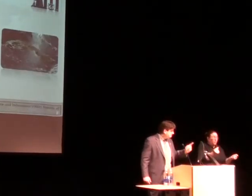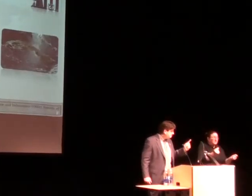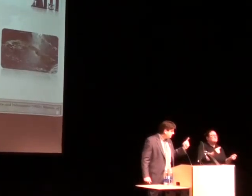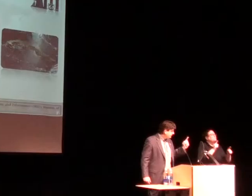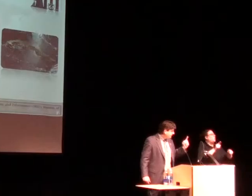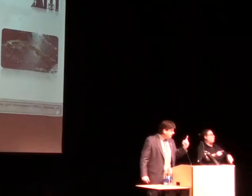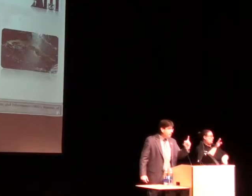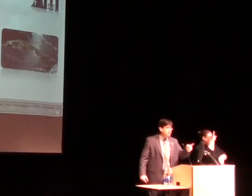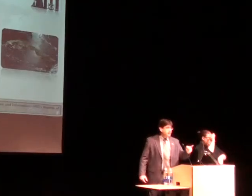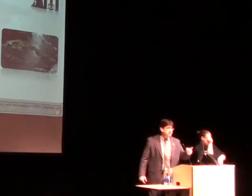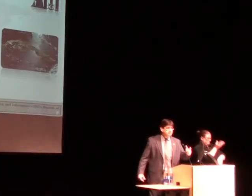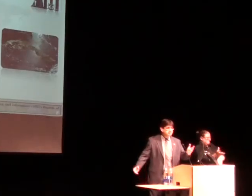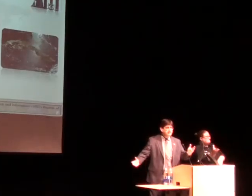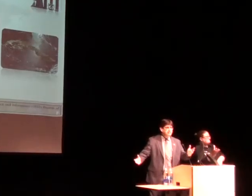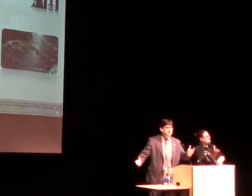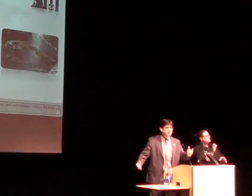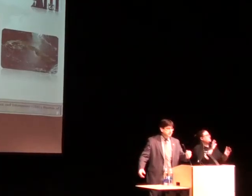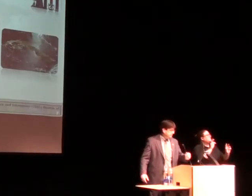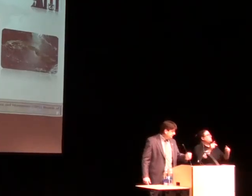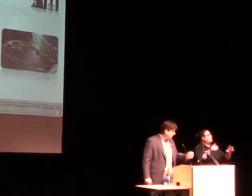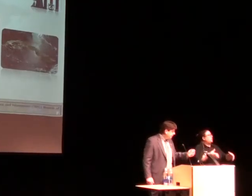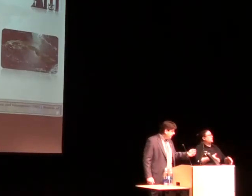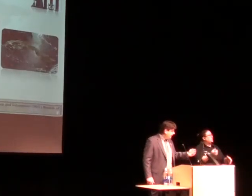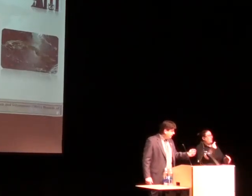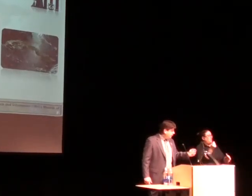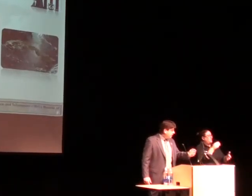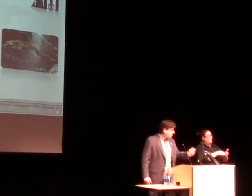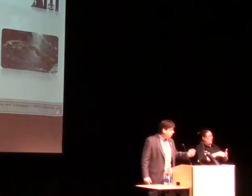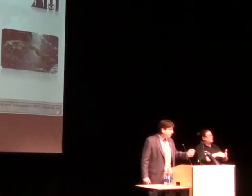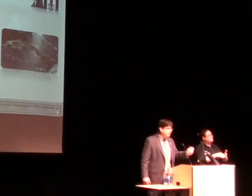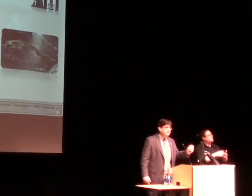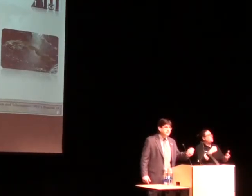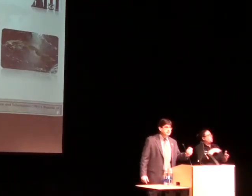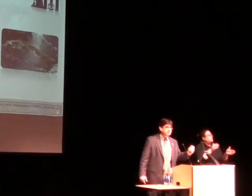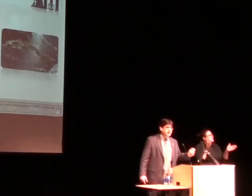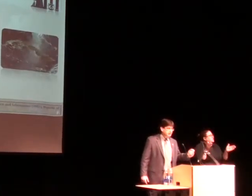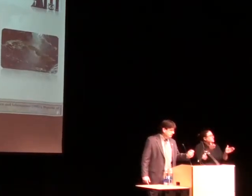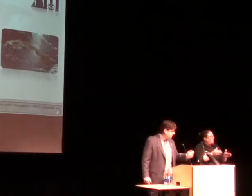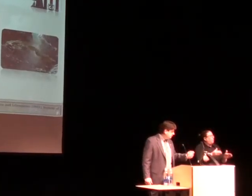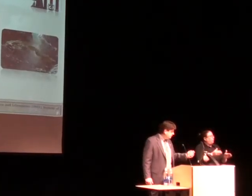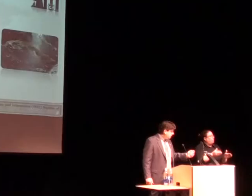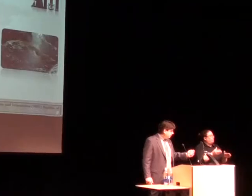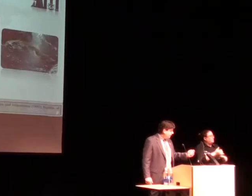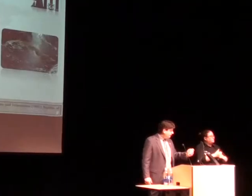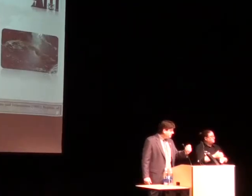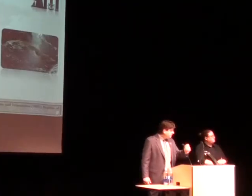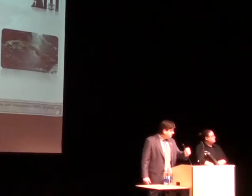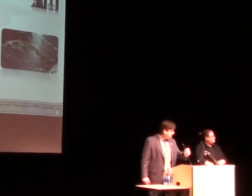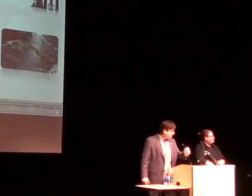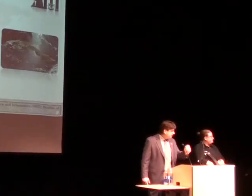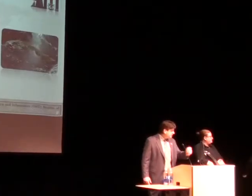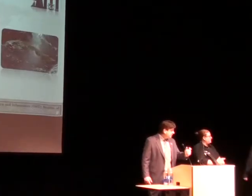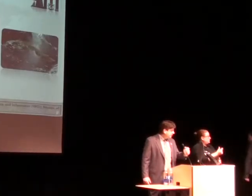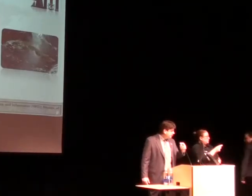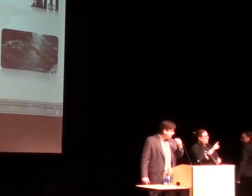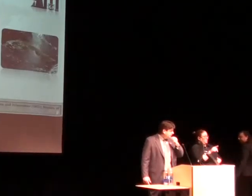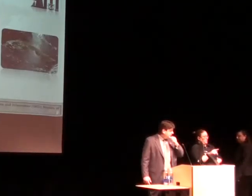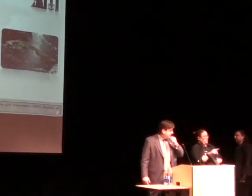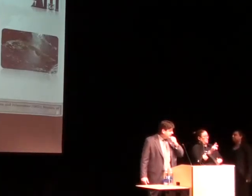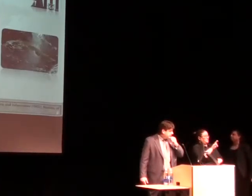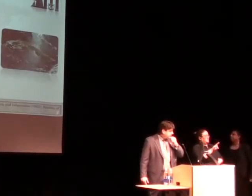Okay? Population, 11 million. We are smaller than Pennsylvania. We have a GDP of